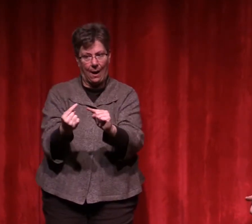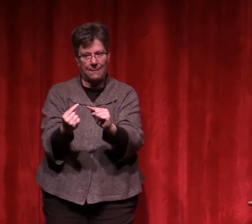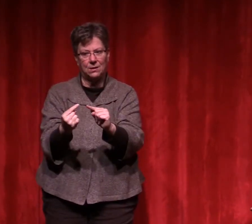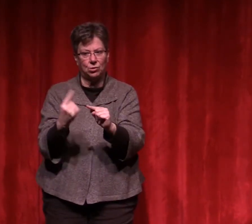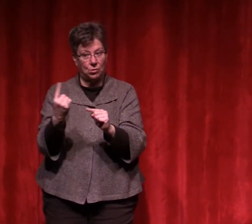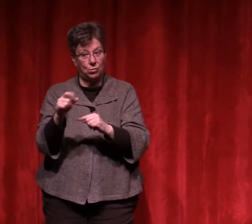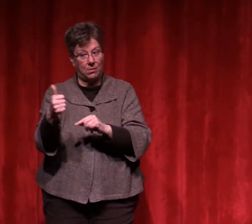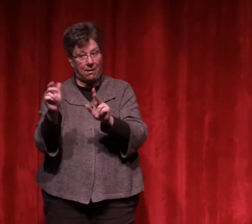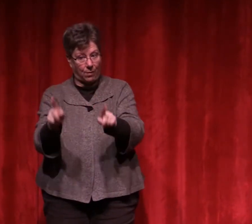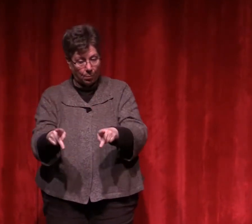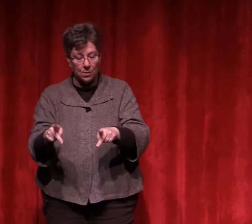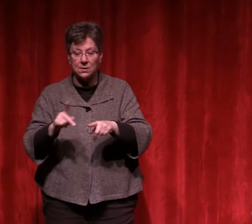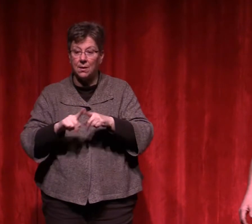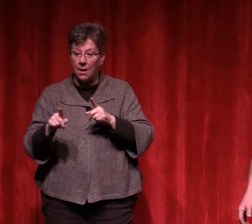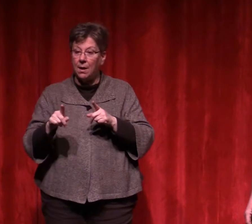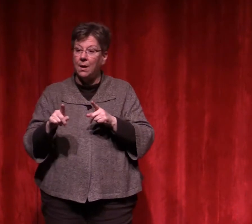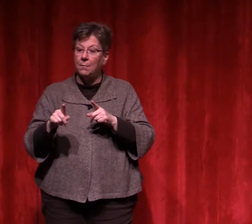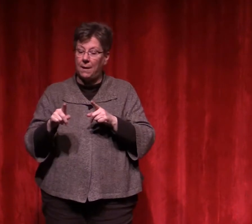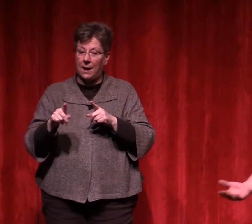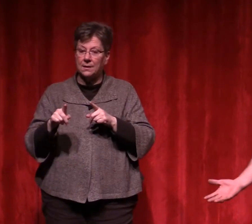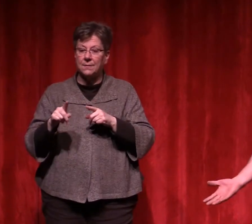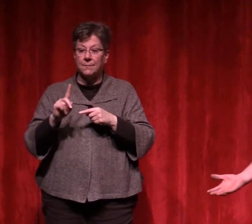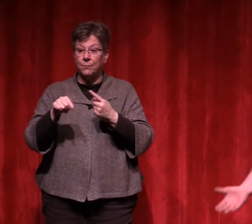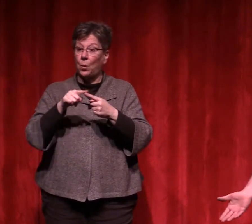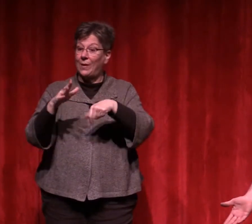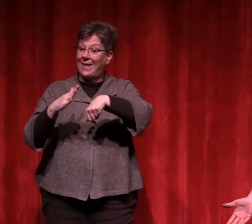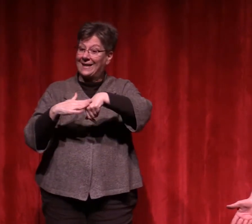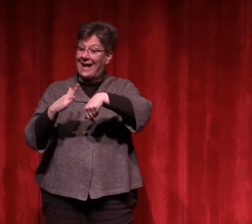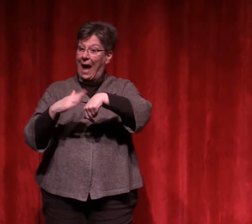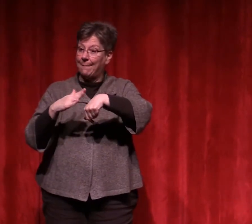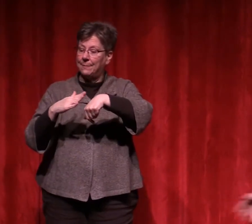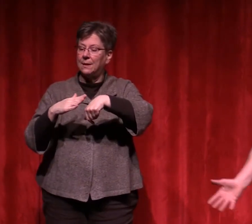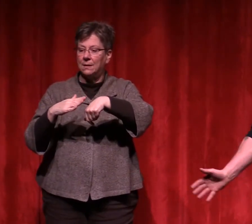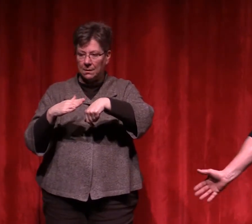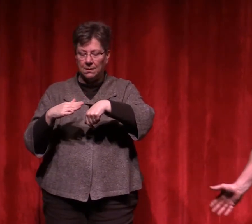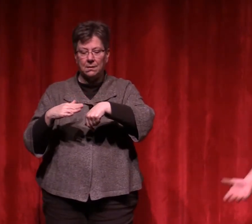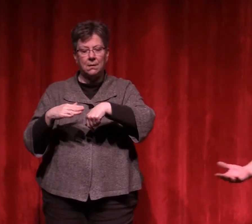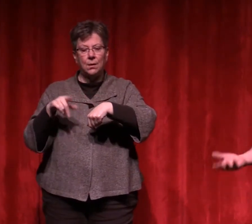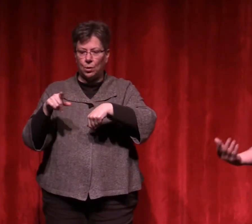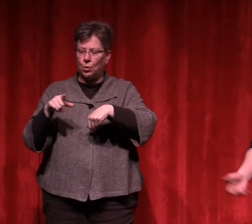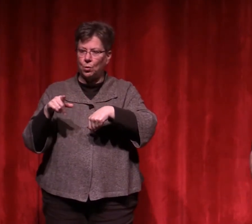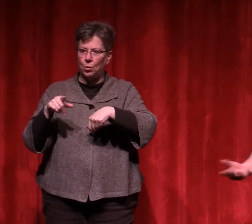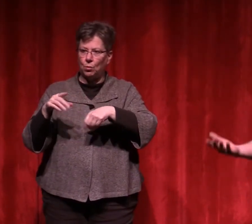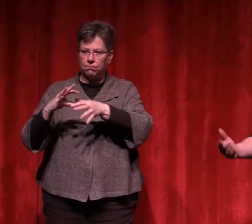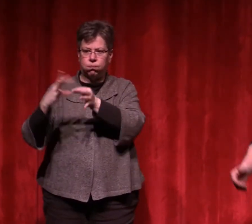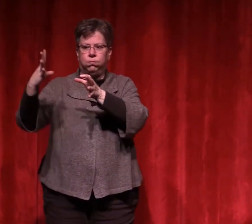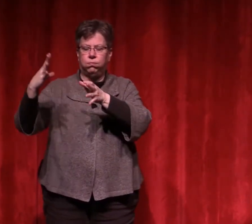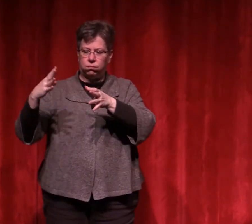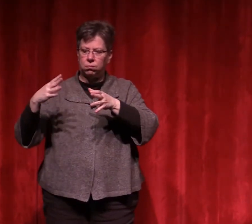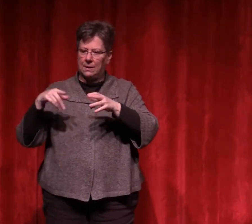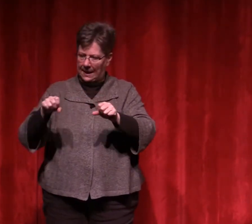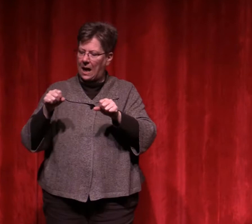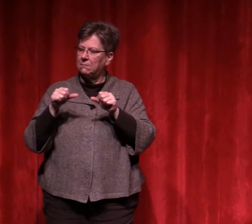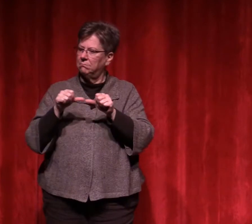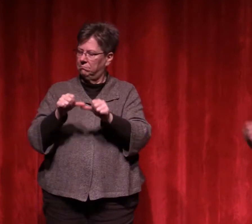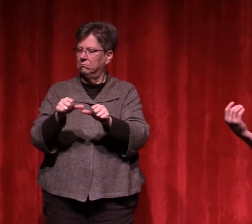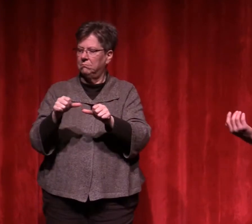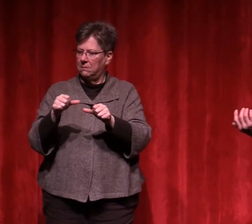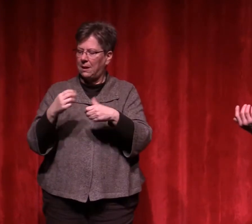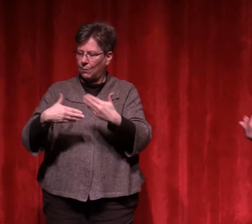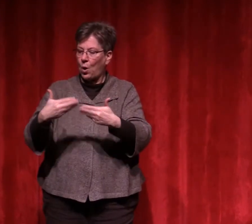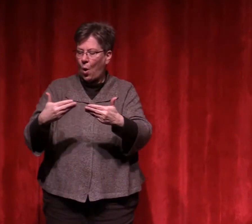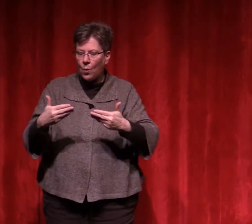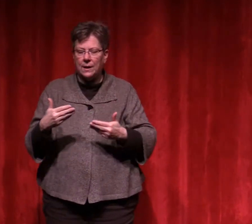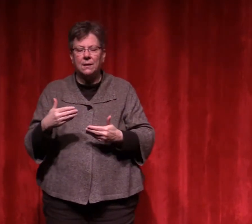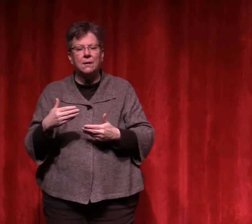but as soon as they tap, you're not injured anymore. Like, you can keep going, you know. So I found that out,